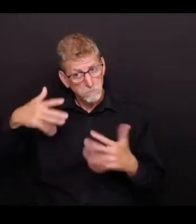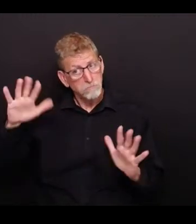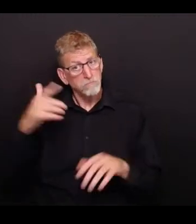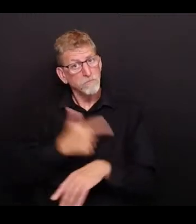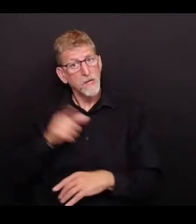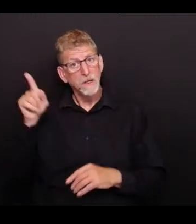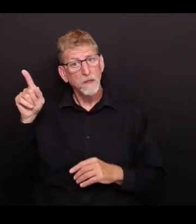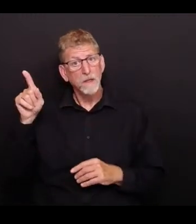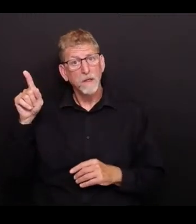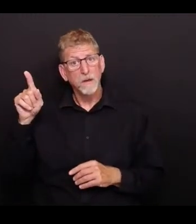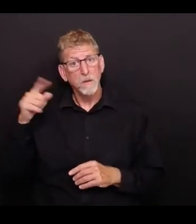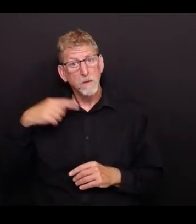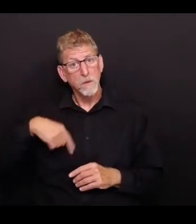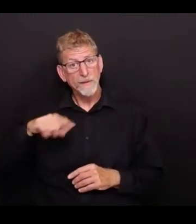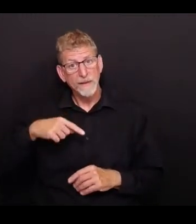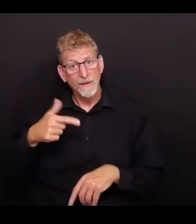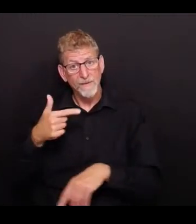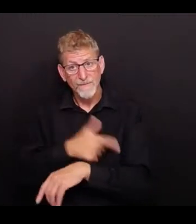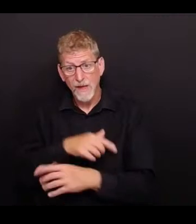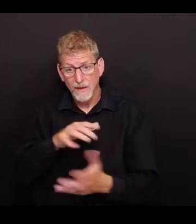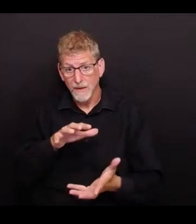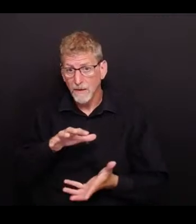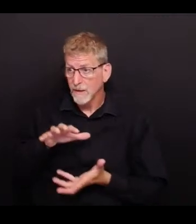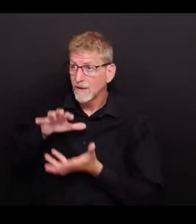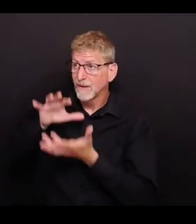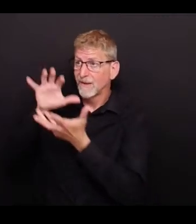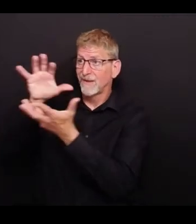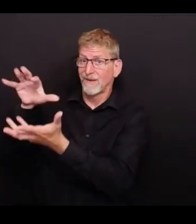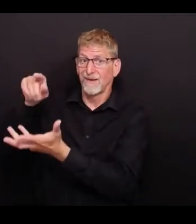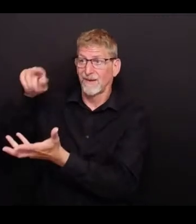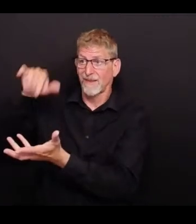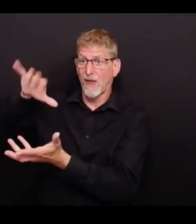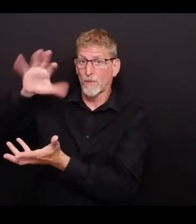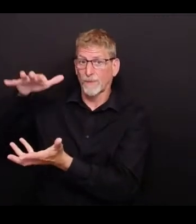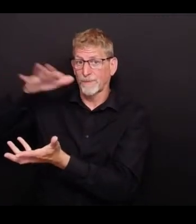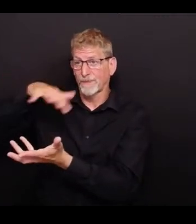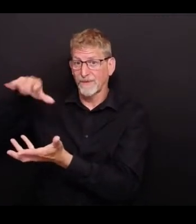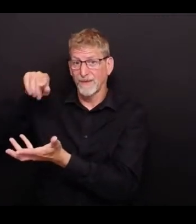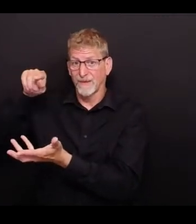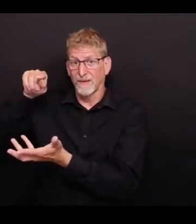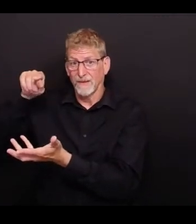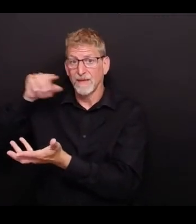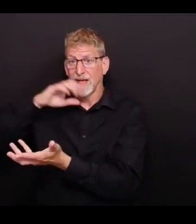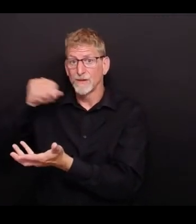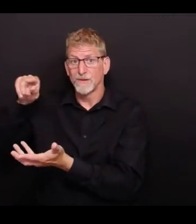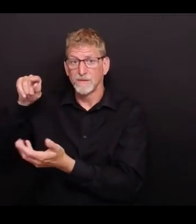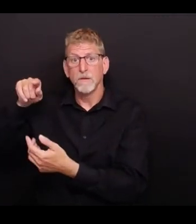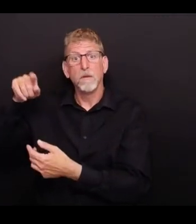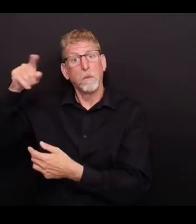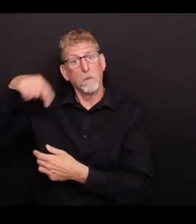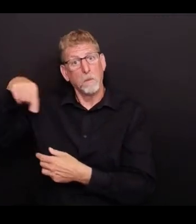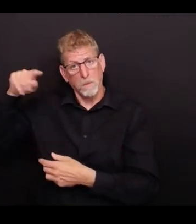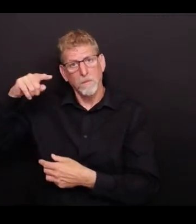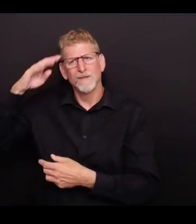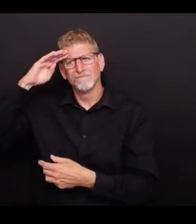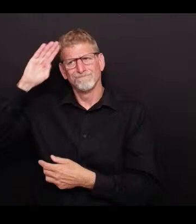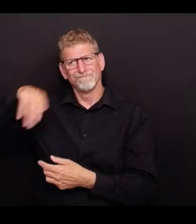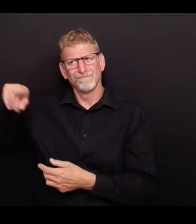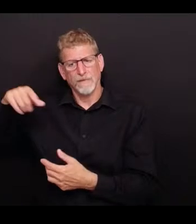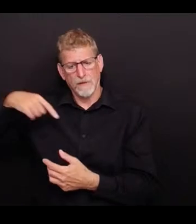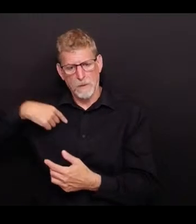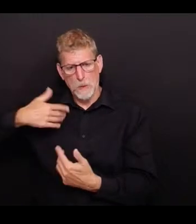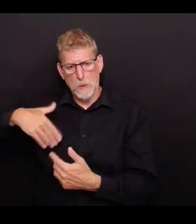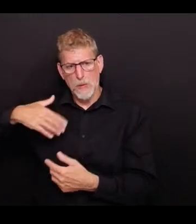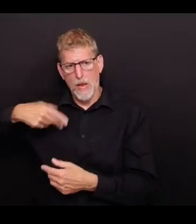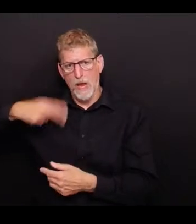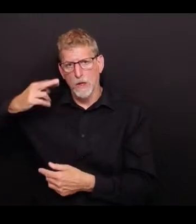is because we brought vaccines to them in some situations. Part of it is because they knew that they were at very, very